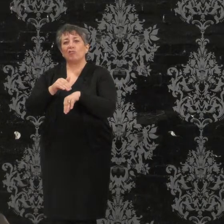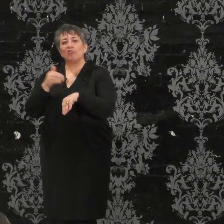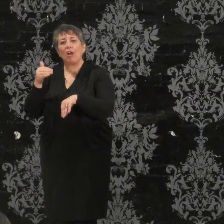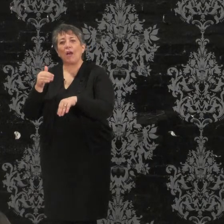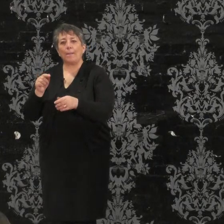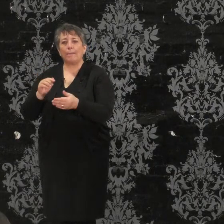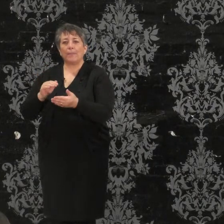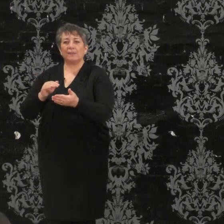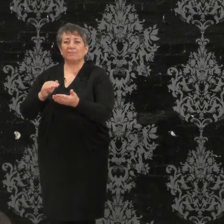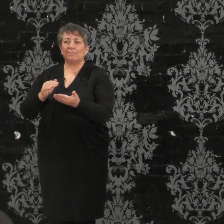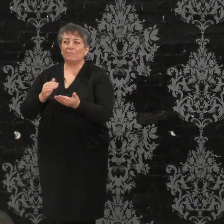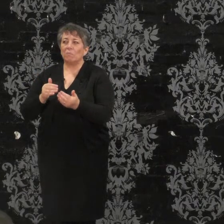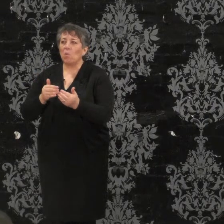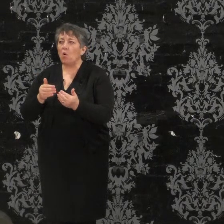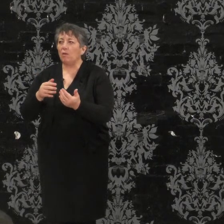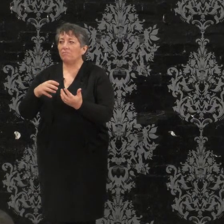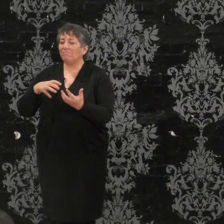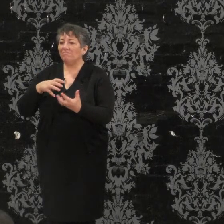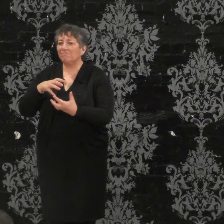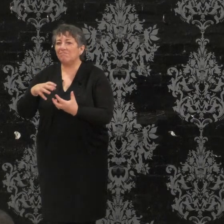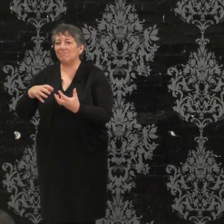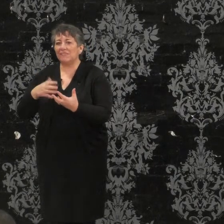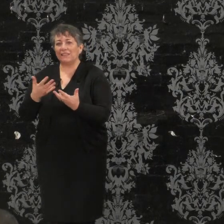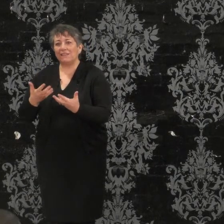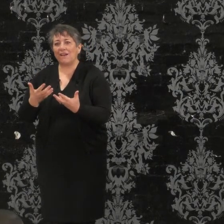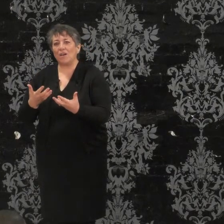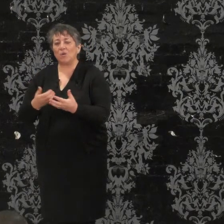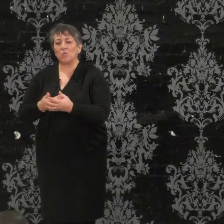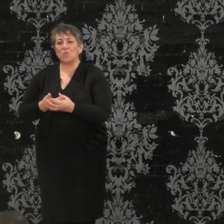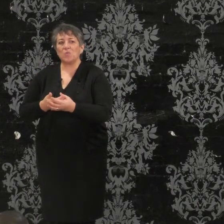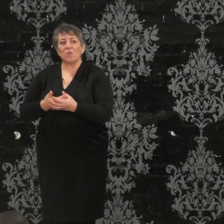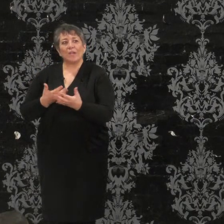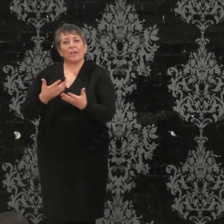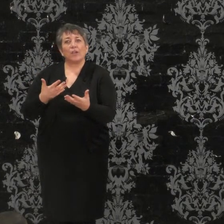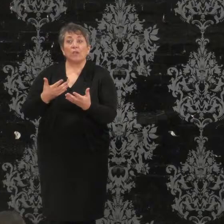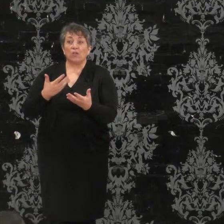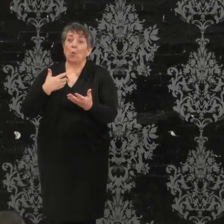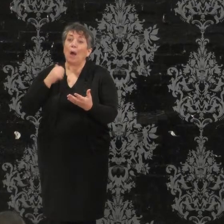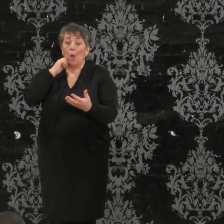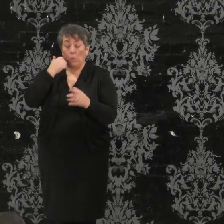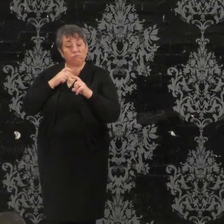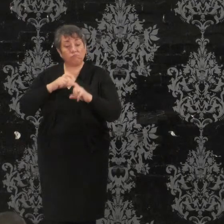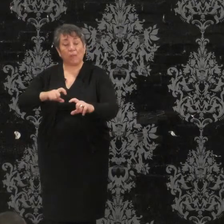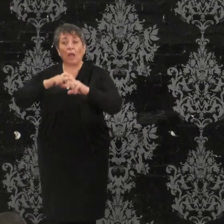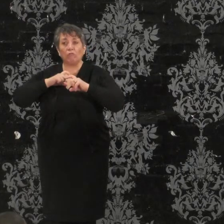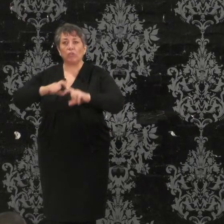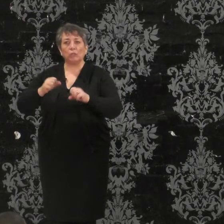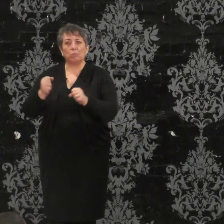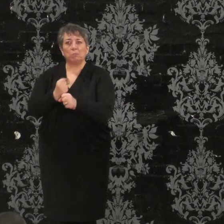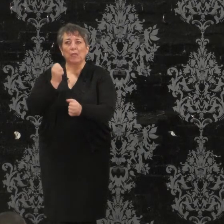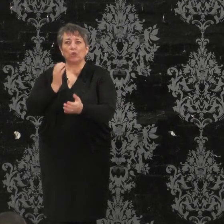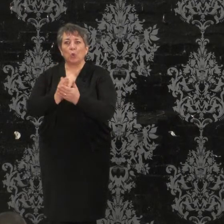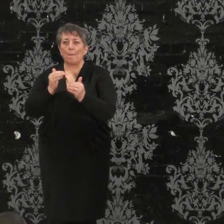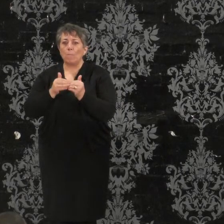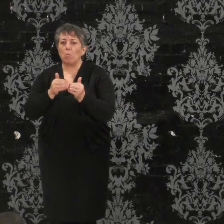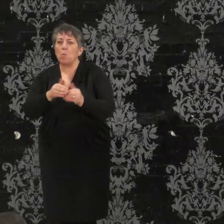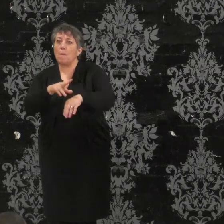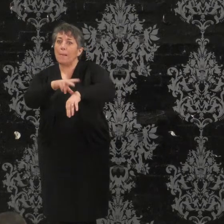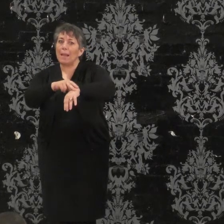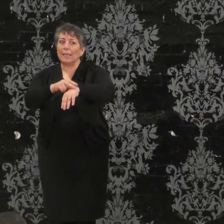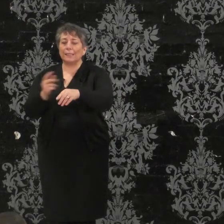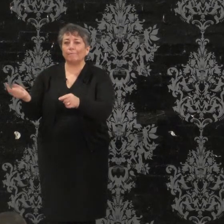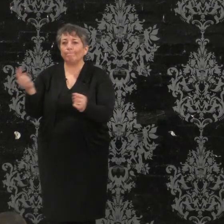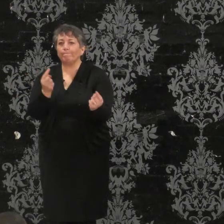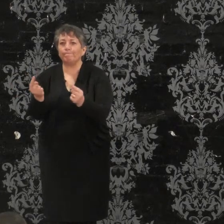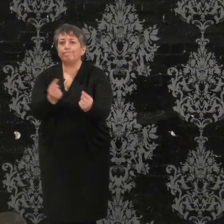continue to do everything possible to get more officers on the streets and in our communities. I'll